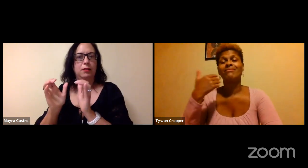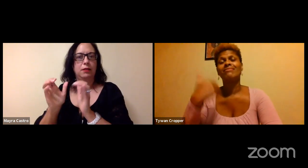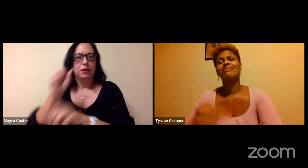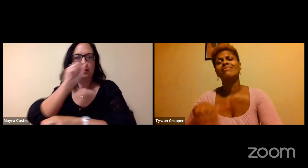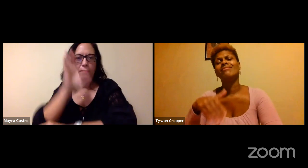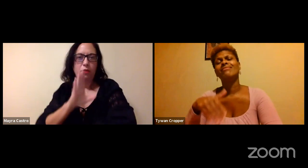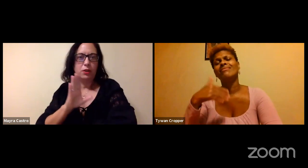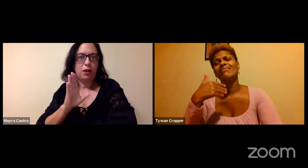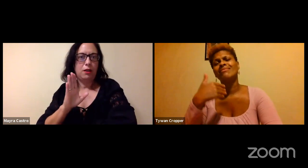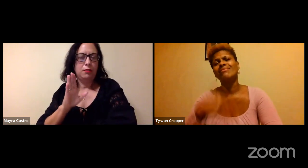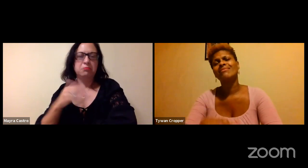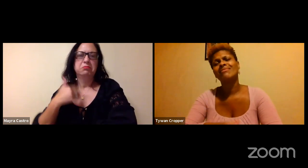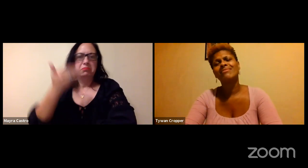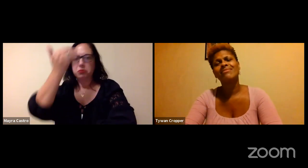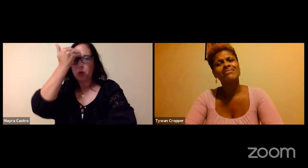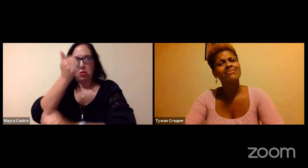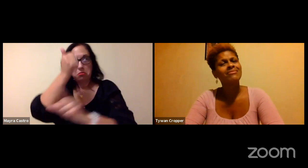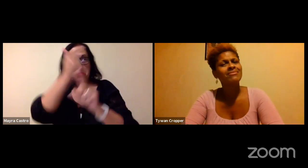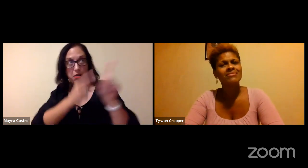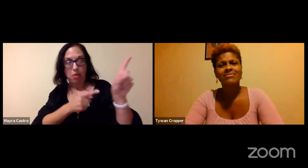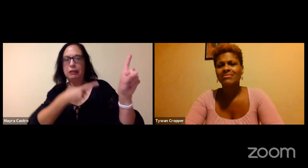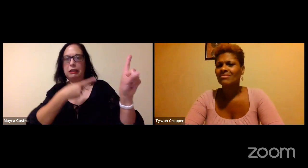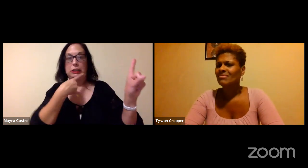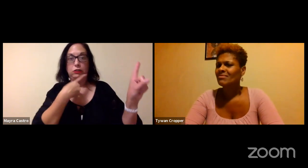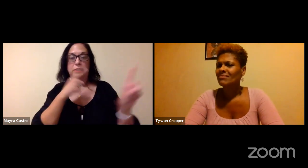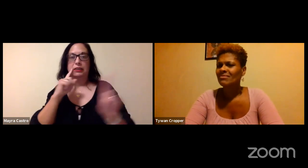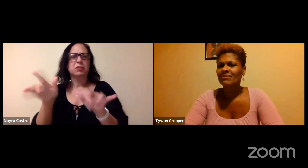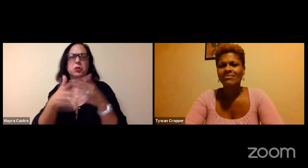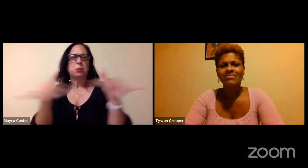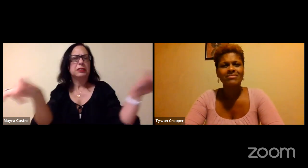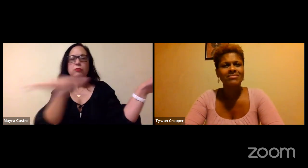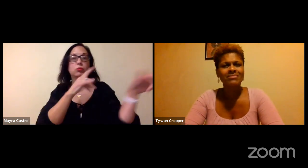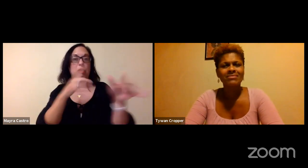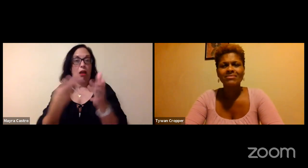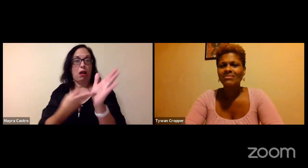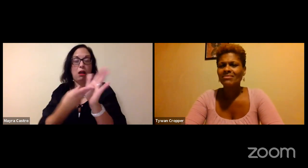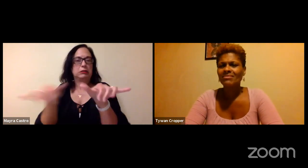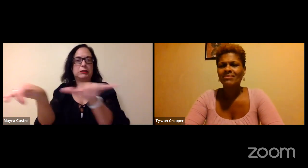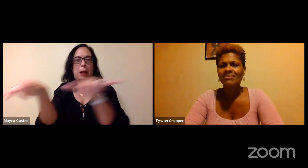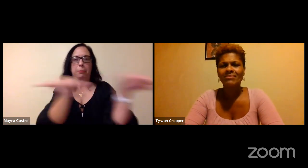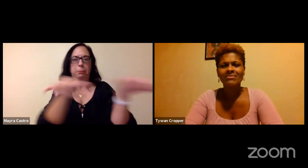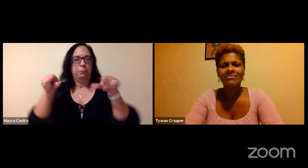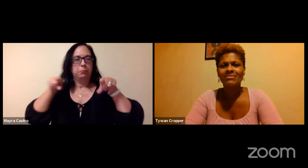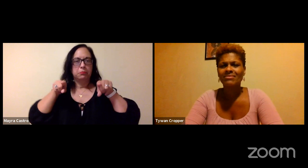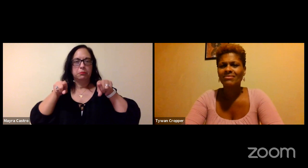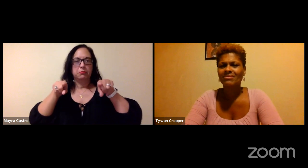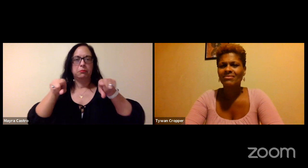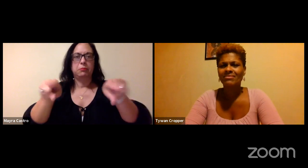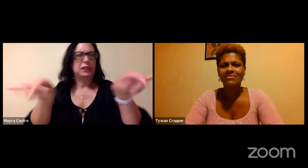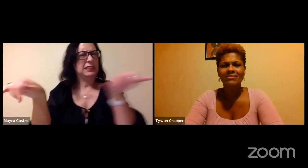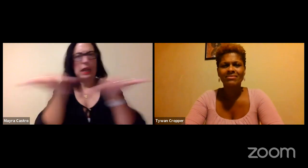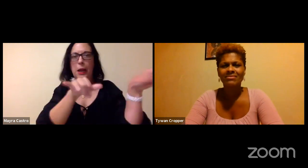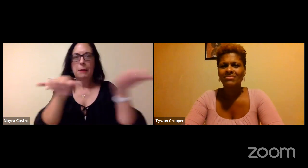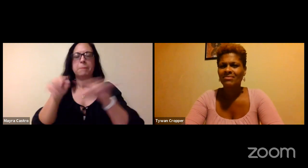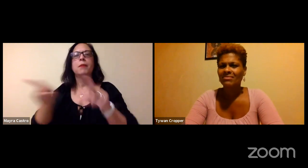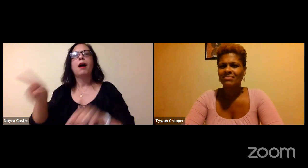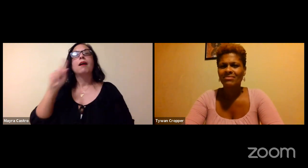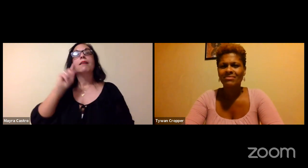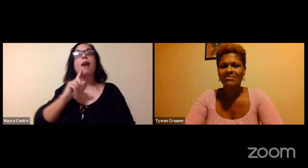experiences impacted me tremendously because my brother was always on my shoulder like an